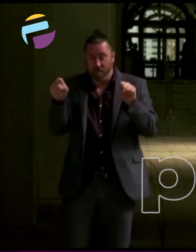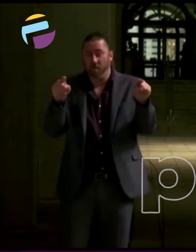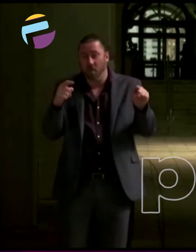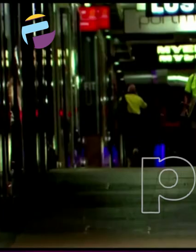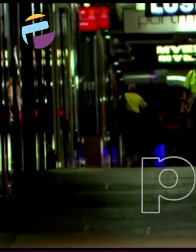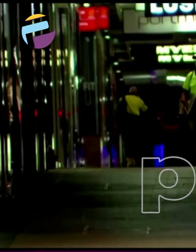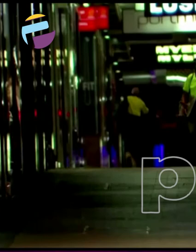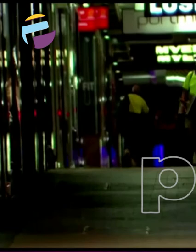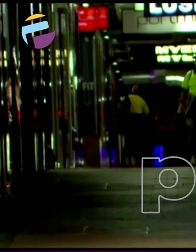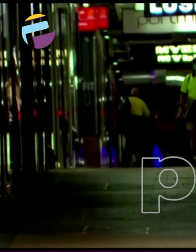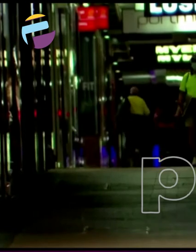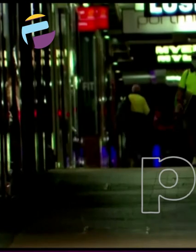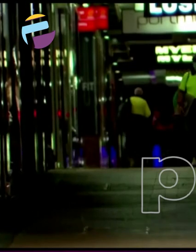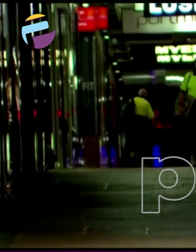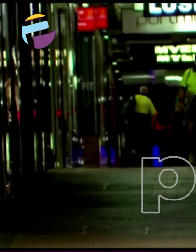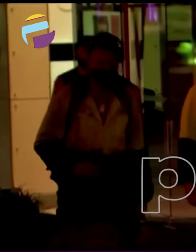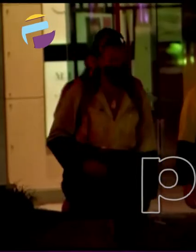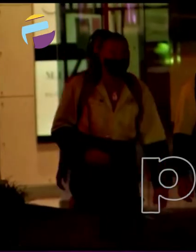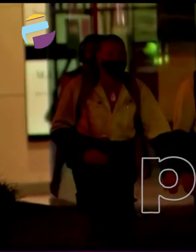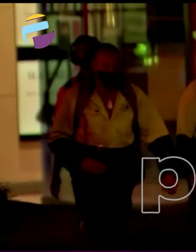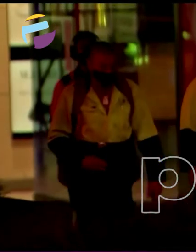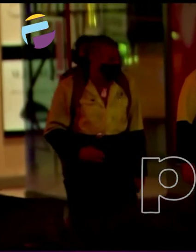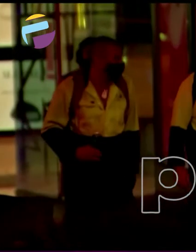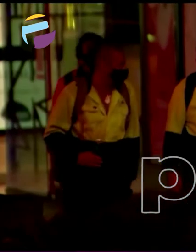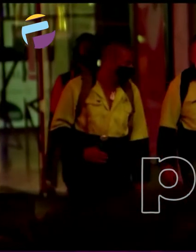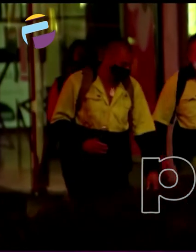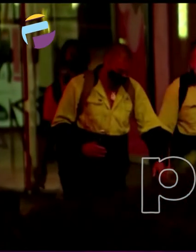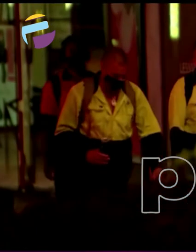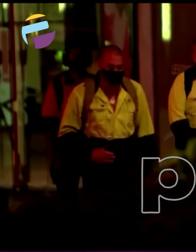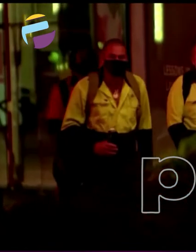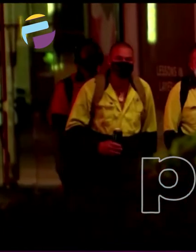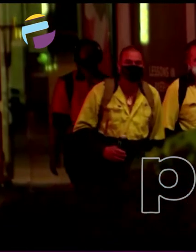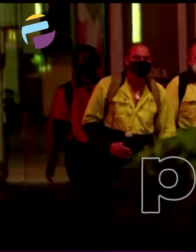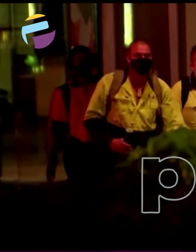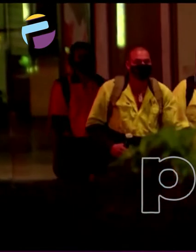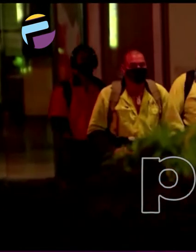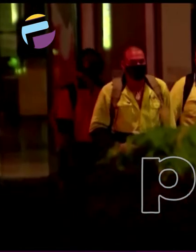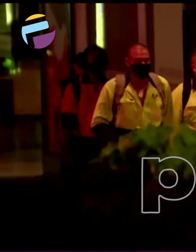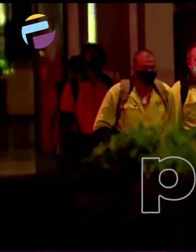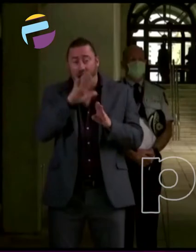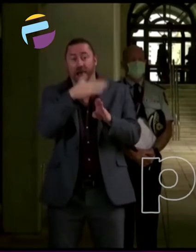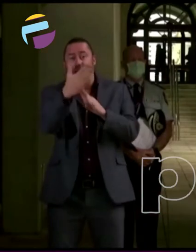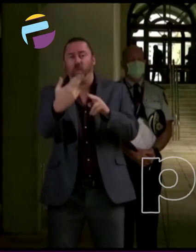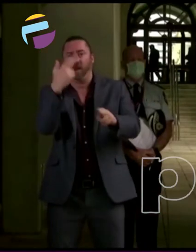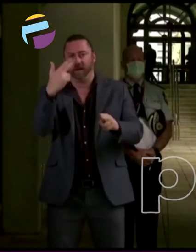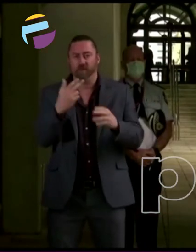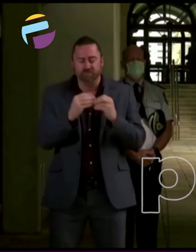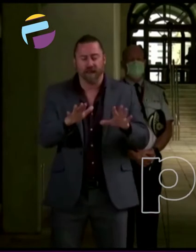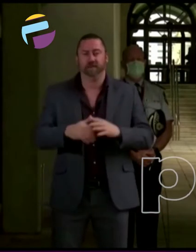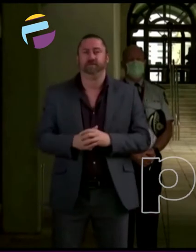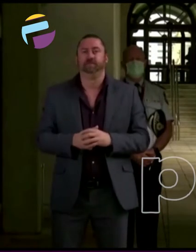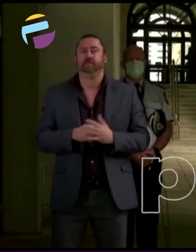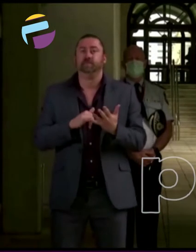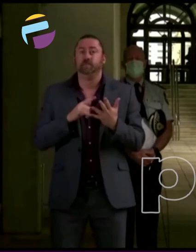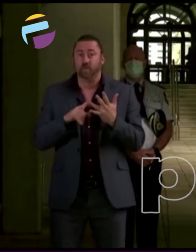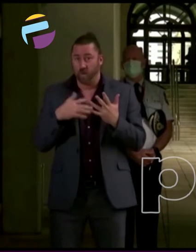two million people in Brisbane are required to stay home until Thursday, April 1st. I can report that